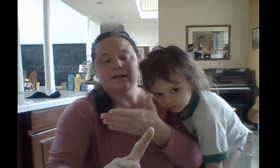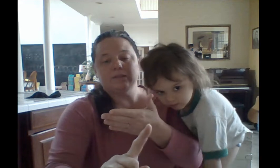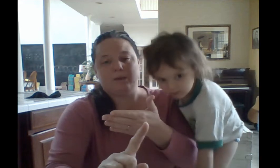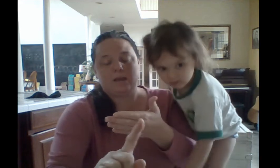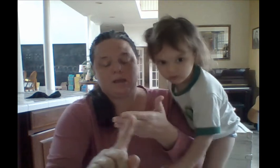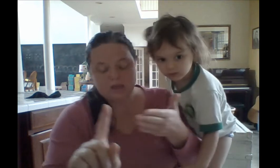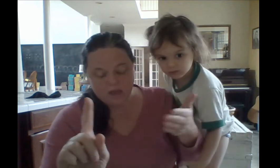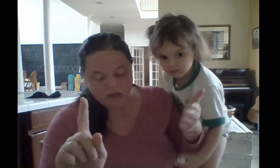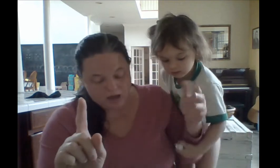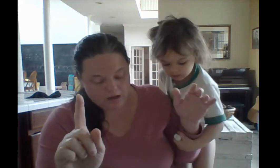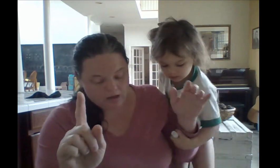next week.